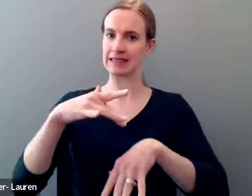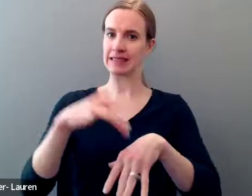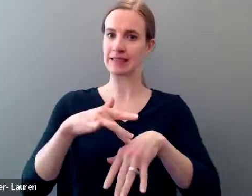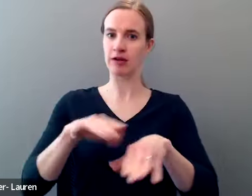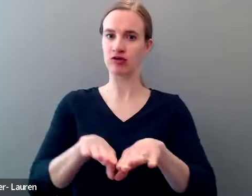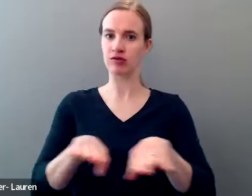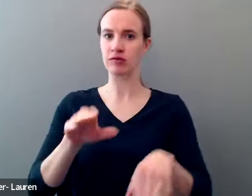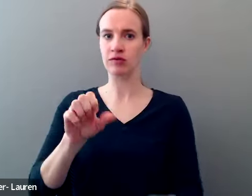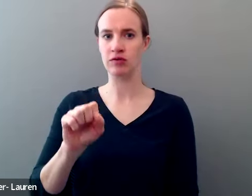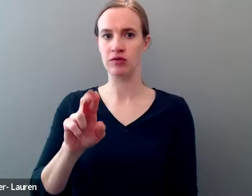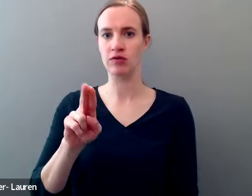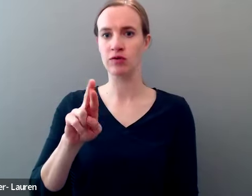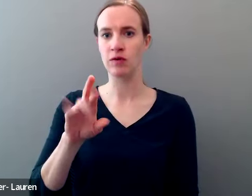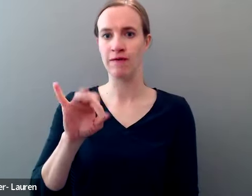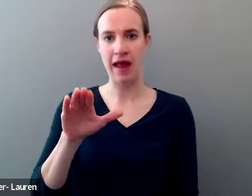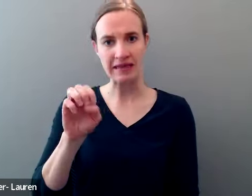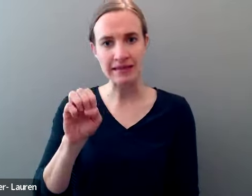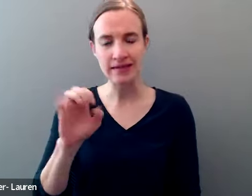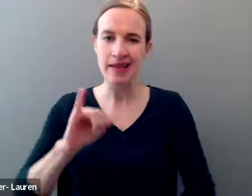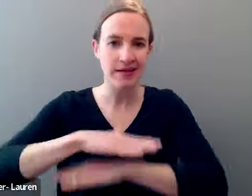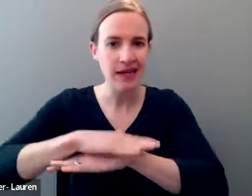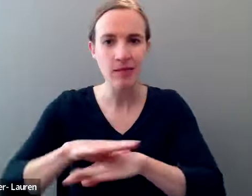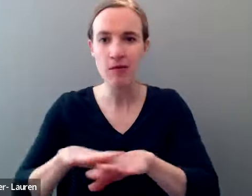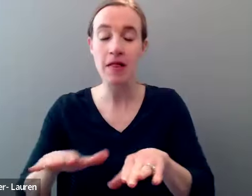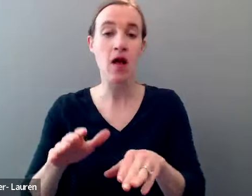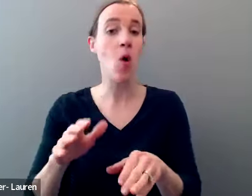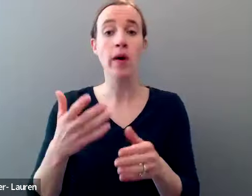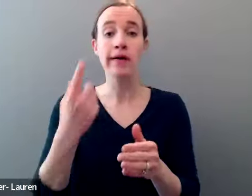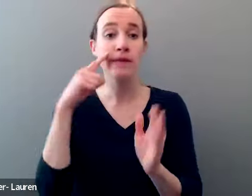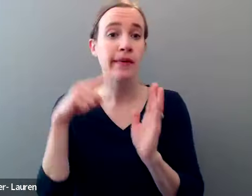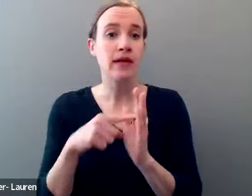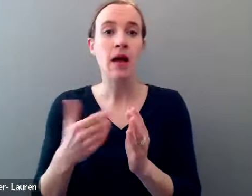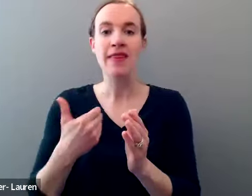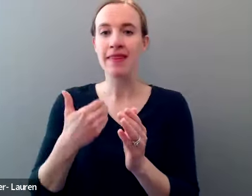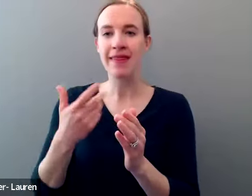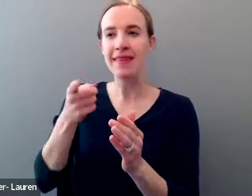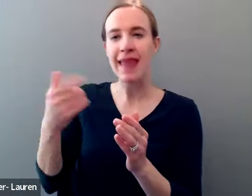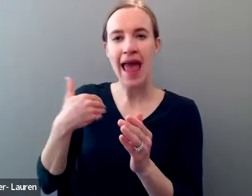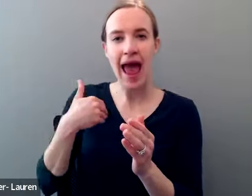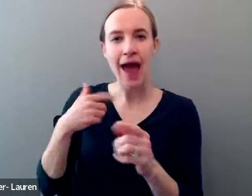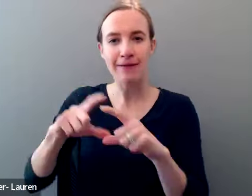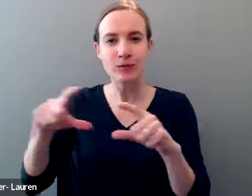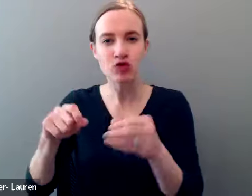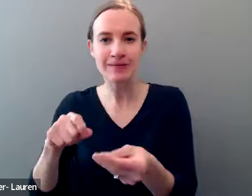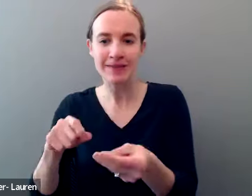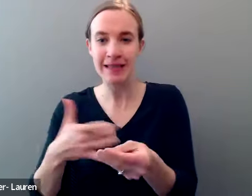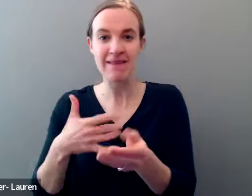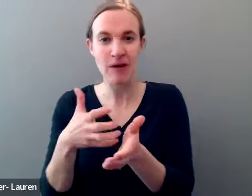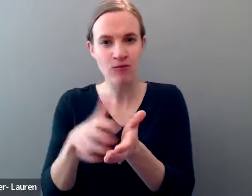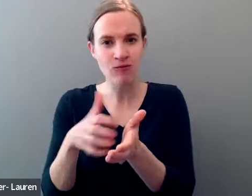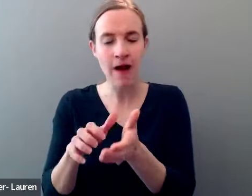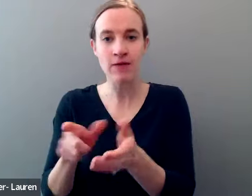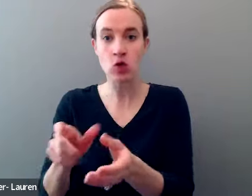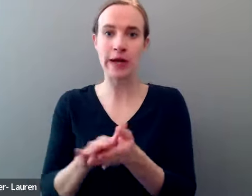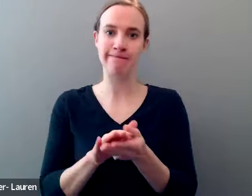calm strips I think I've seen, and they're rough. And so like maybe finding one of those or some sandpaper or smooth surface